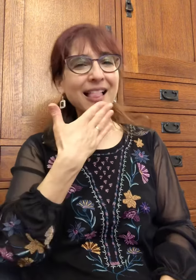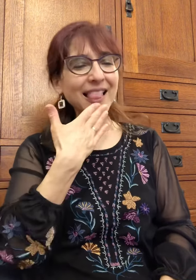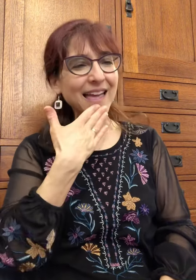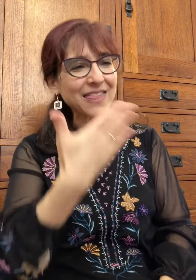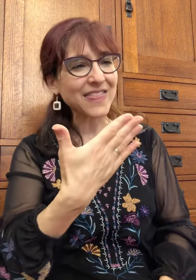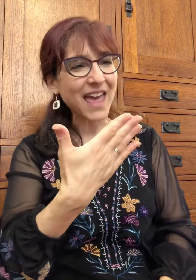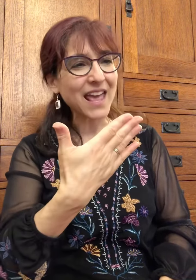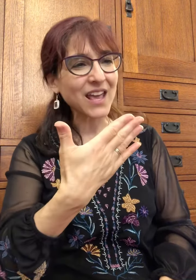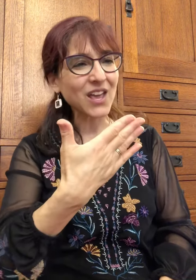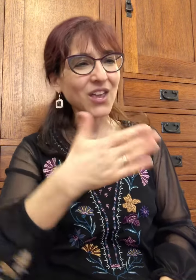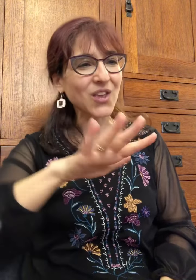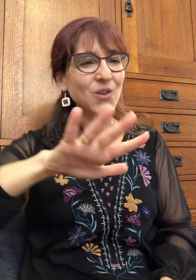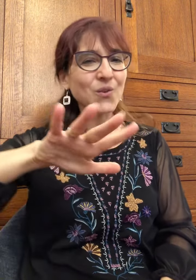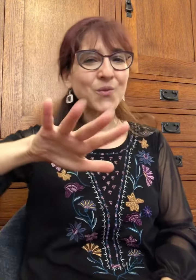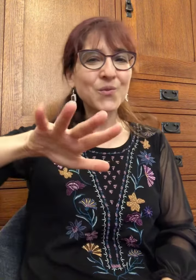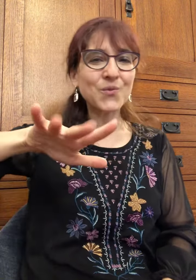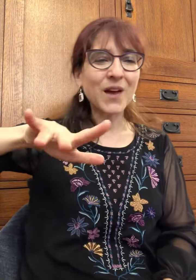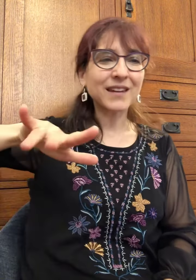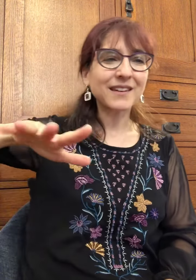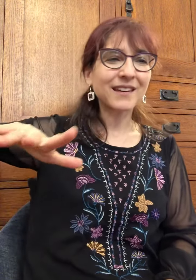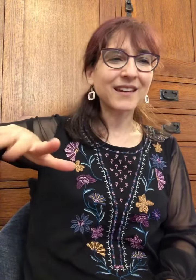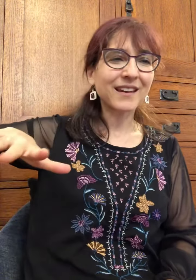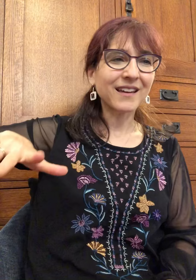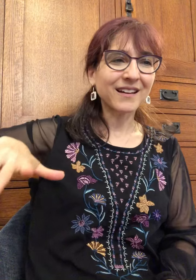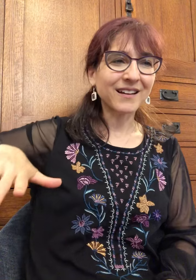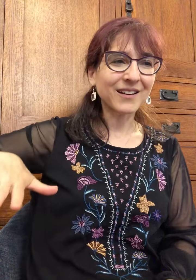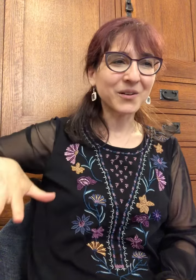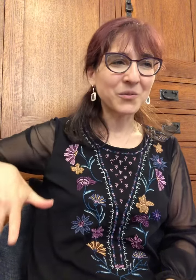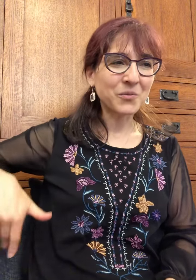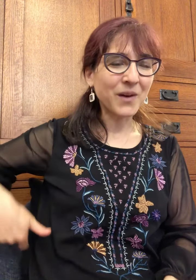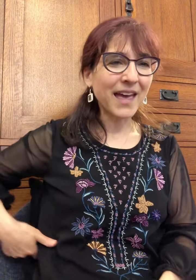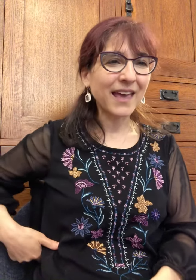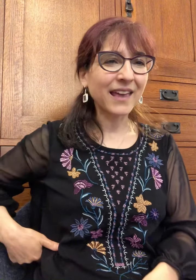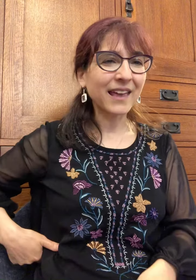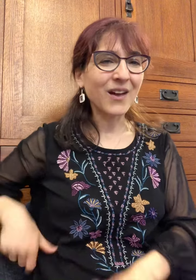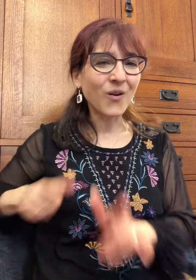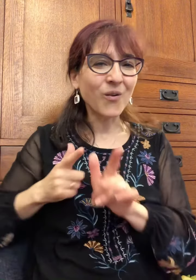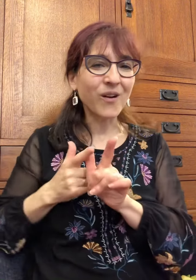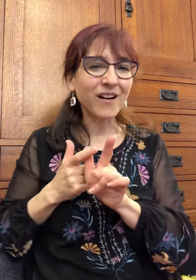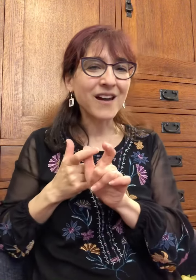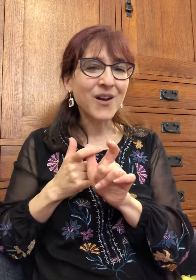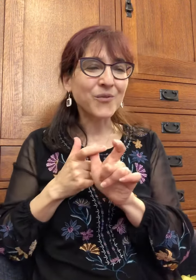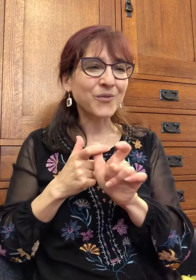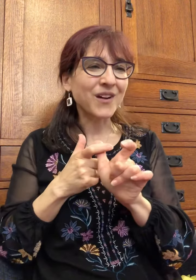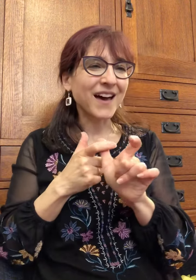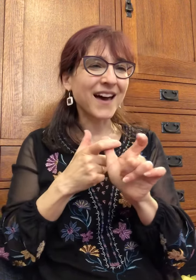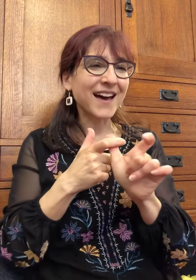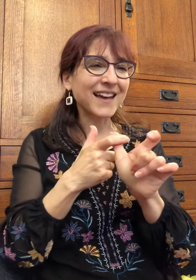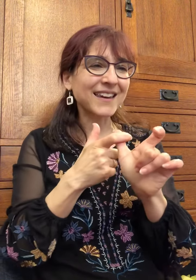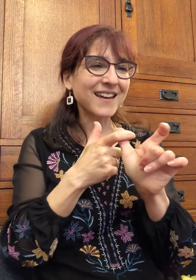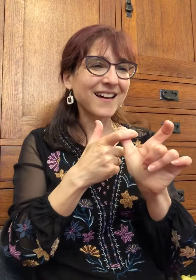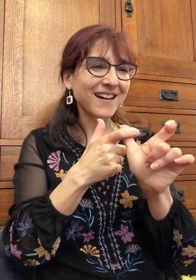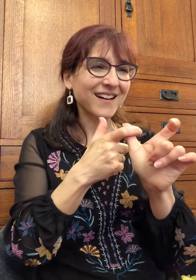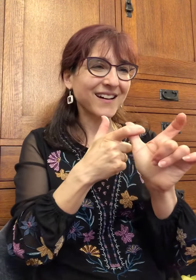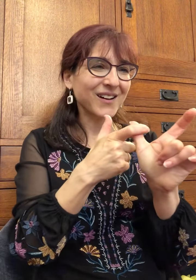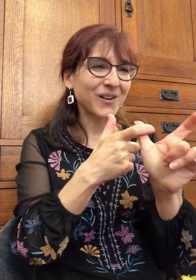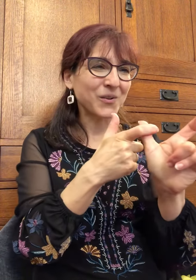I thank you. Run away or run